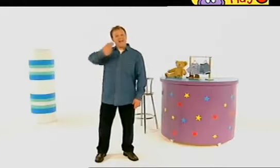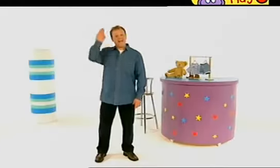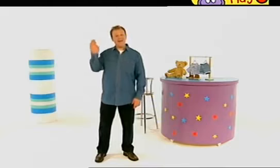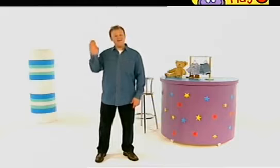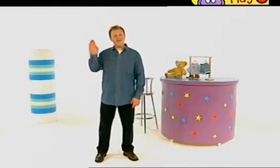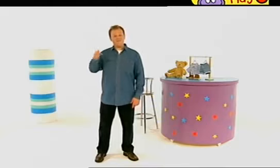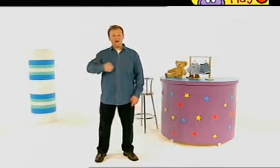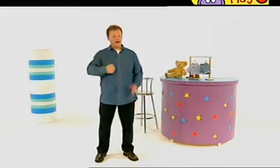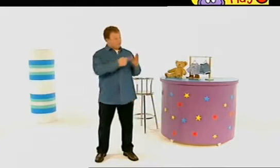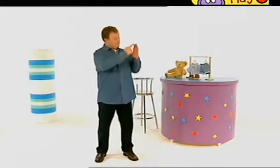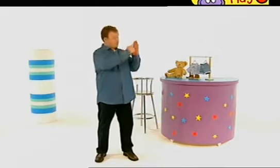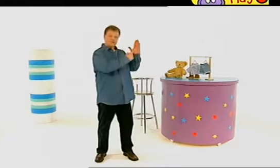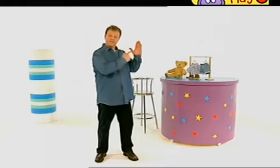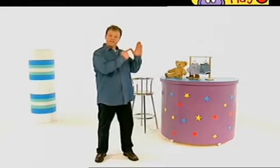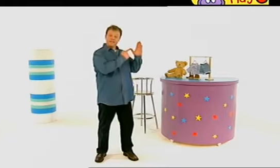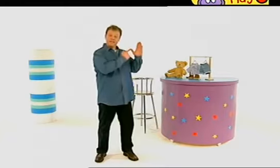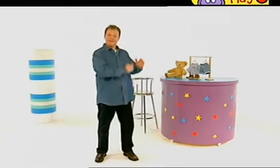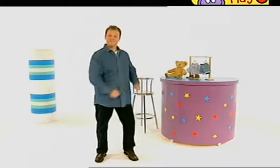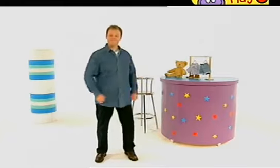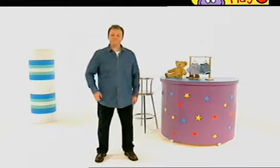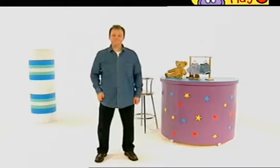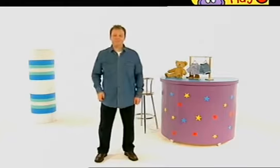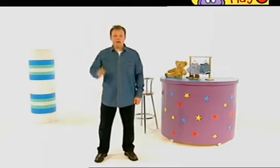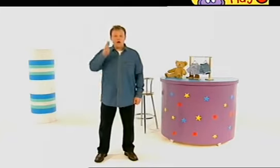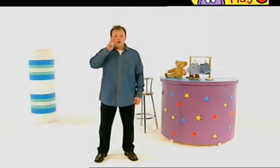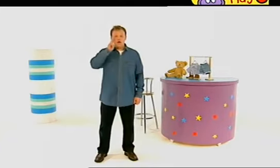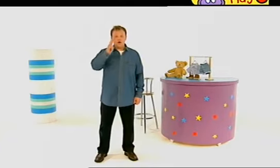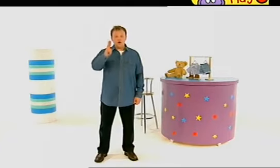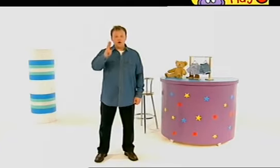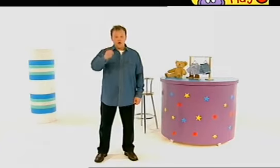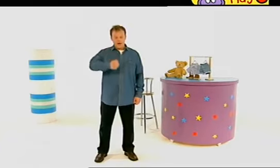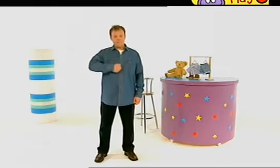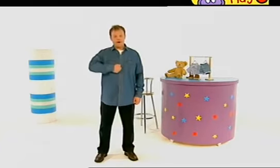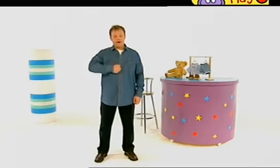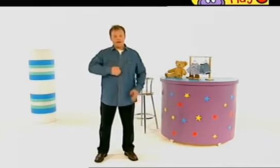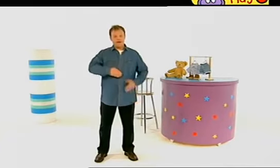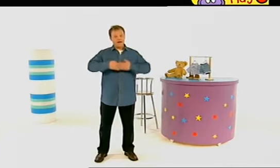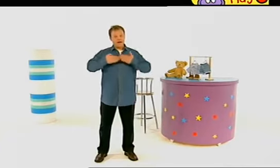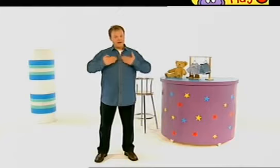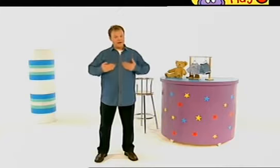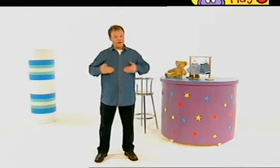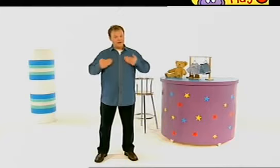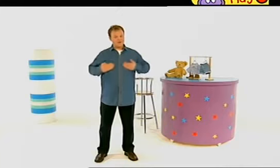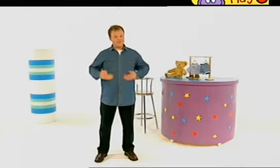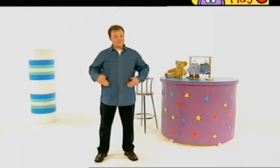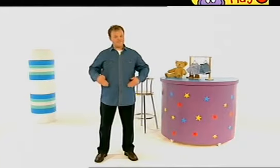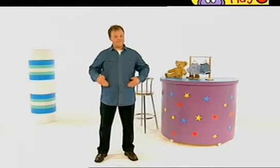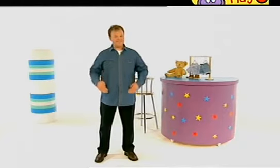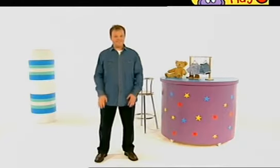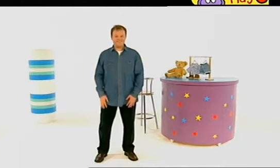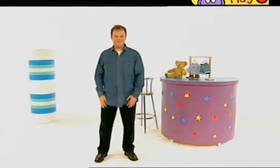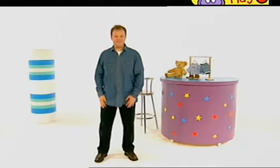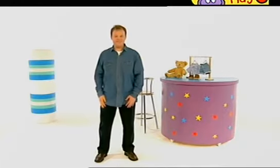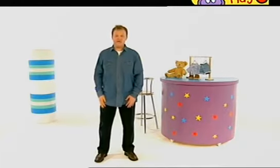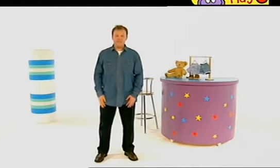Hello, I'm Justin. Look at my clothes.